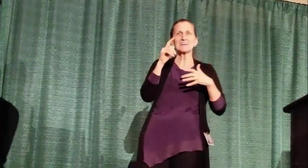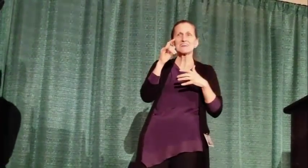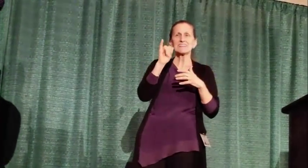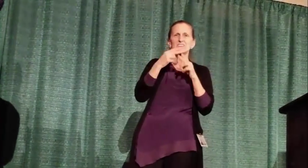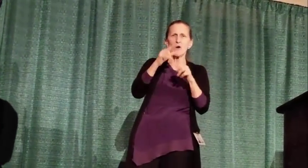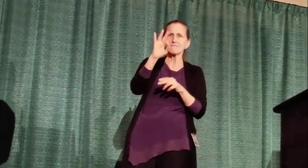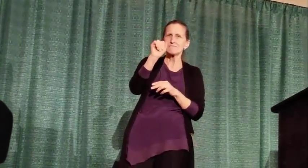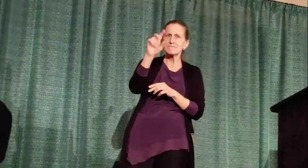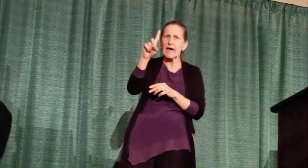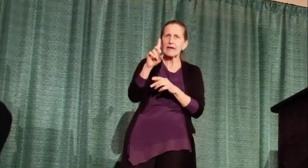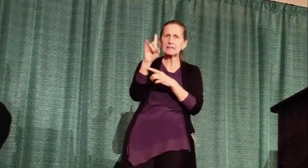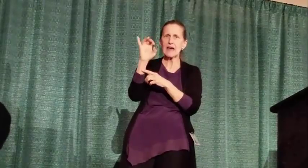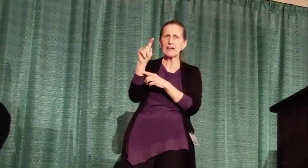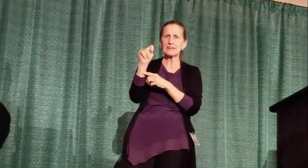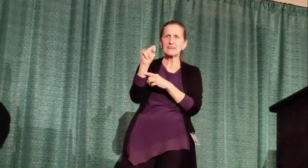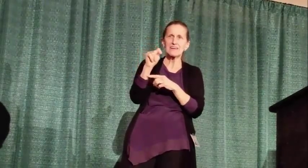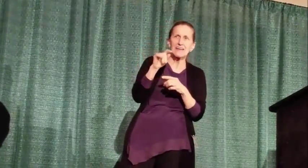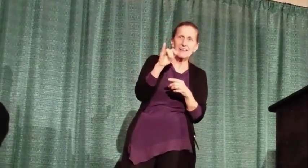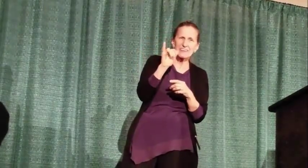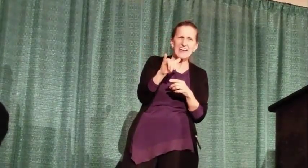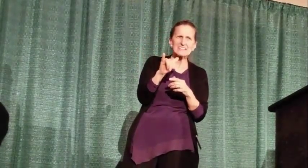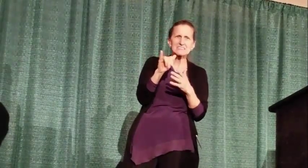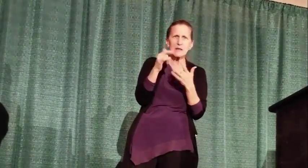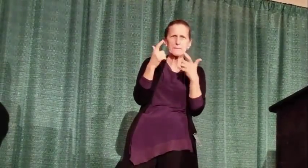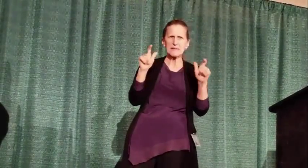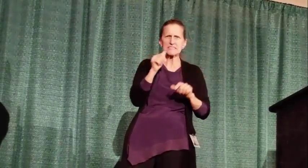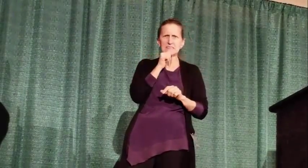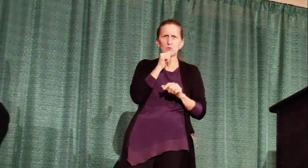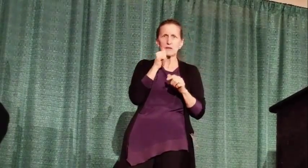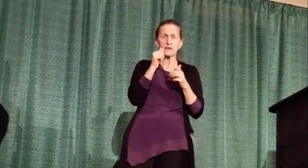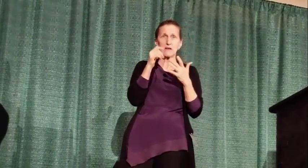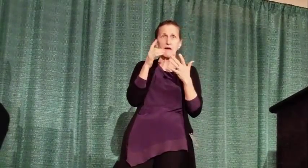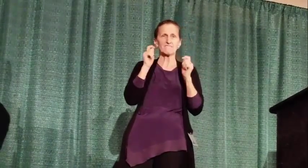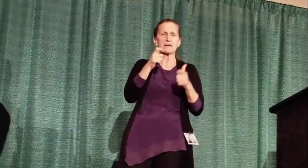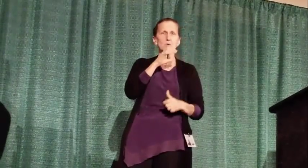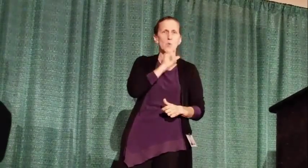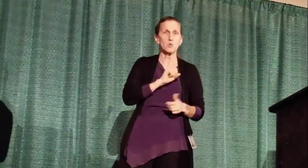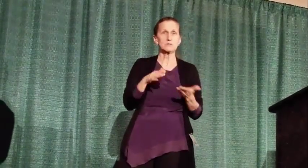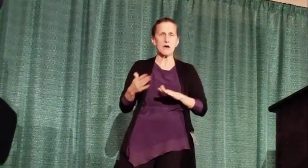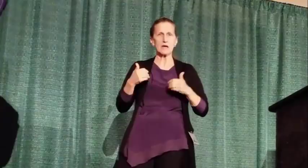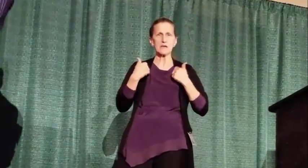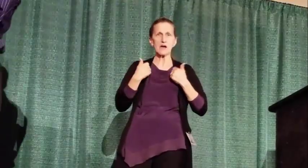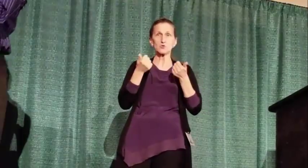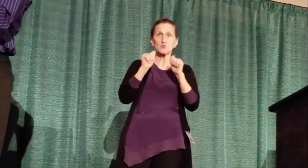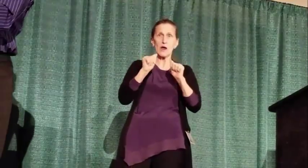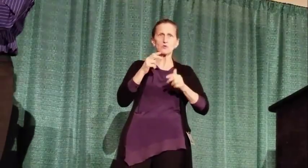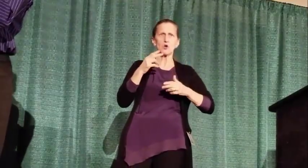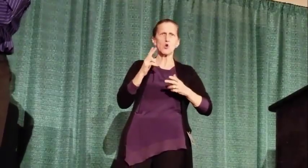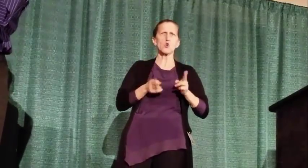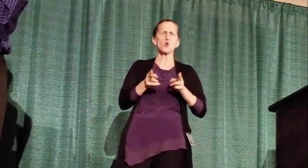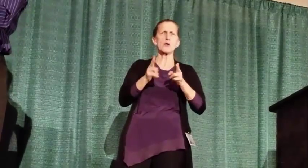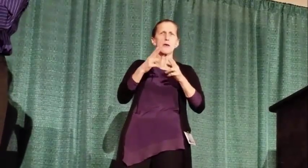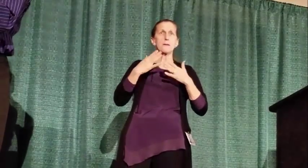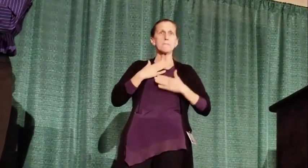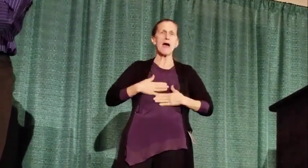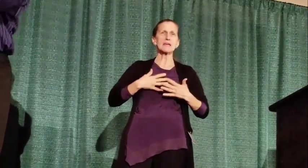fad diet. That's the secret to accelerating the aging process and dying young, trying to speed up your metabolic rate so you can eat